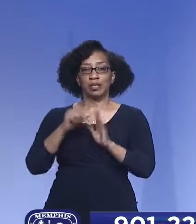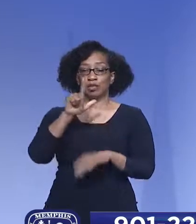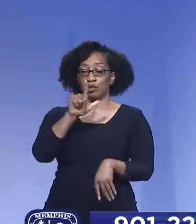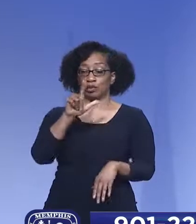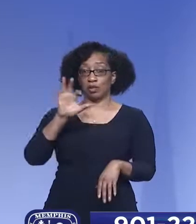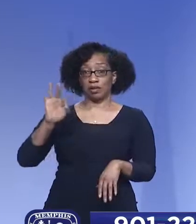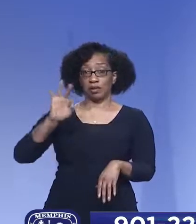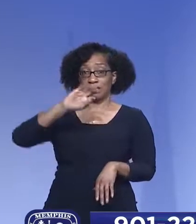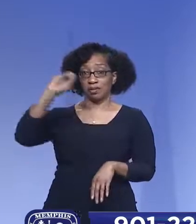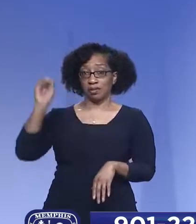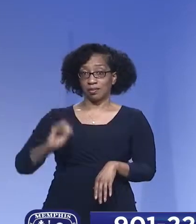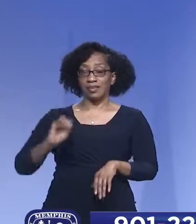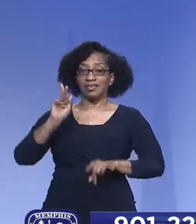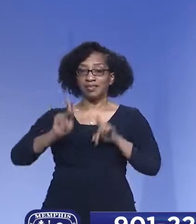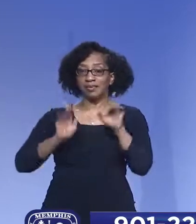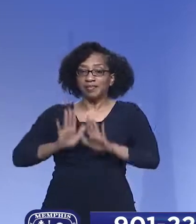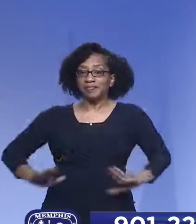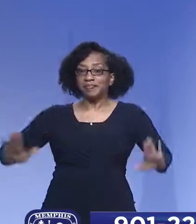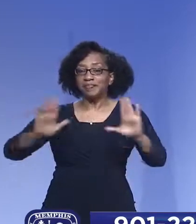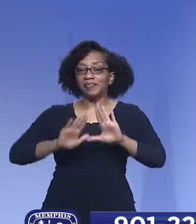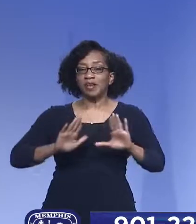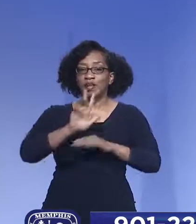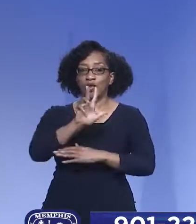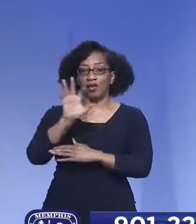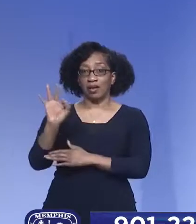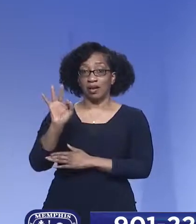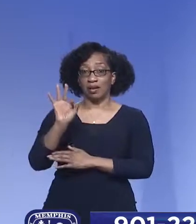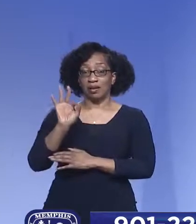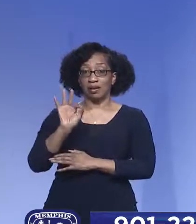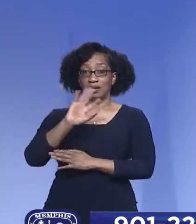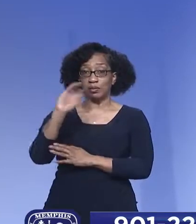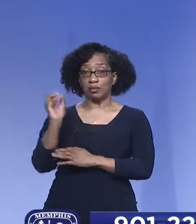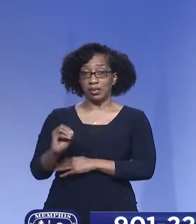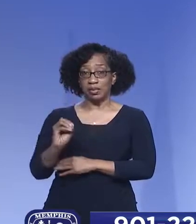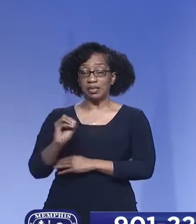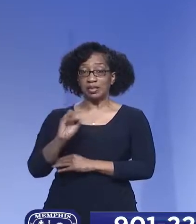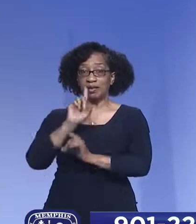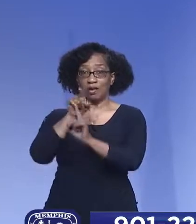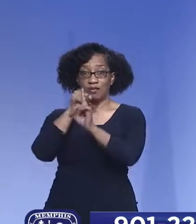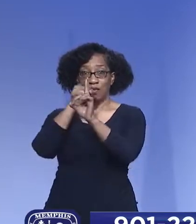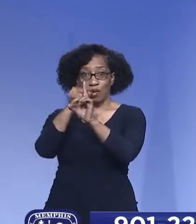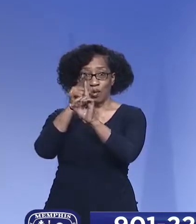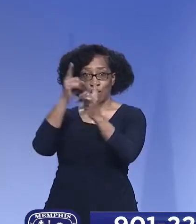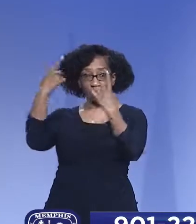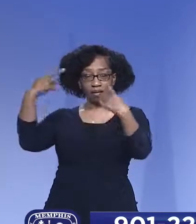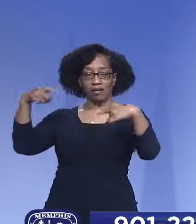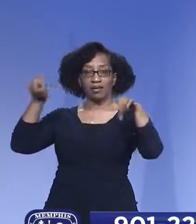of the population and 39% of our vaccine campaign goal.